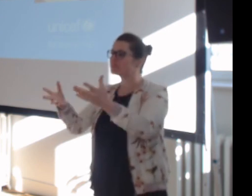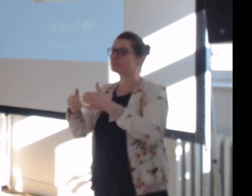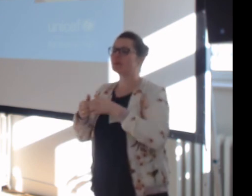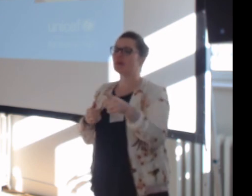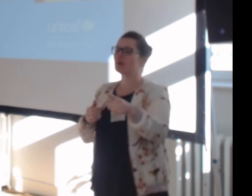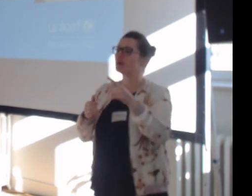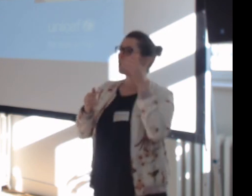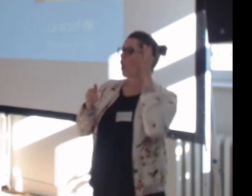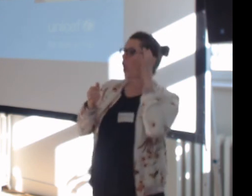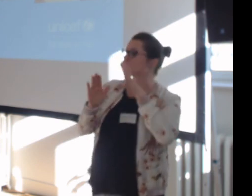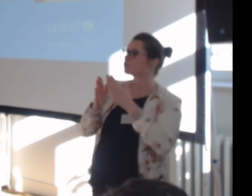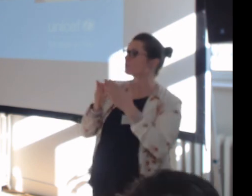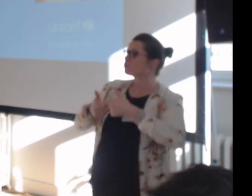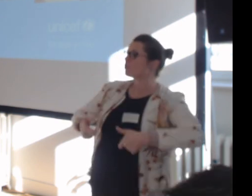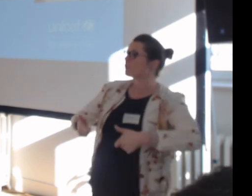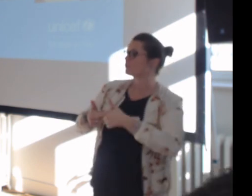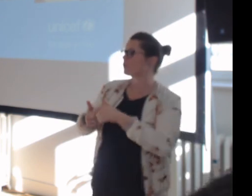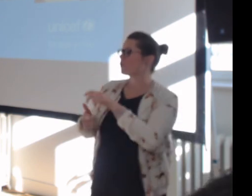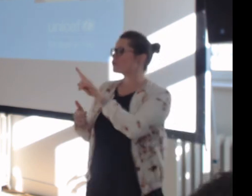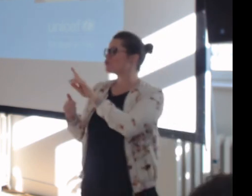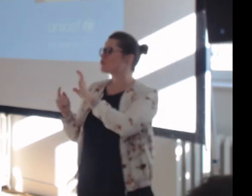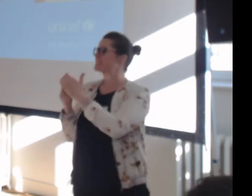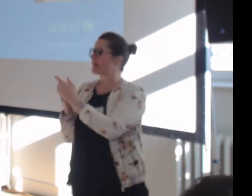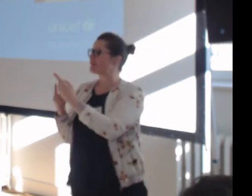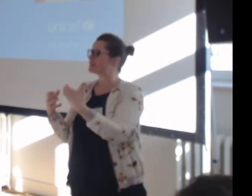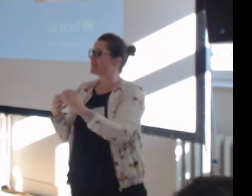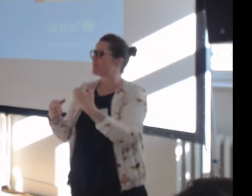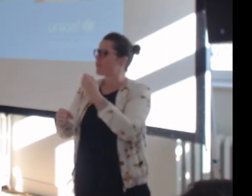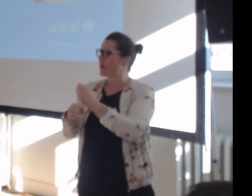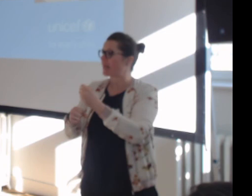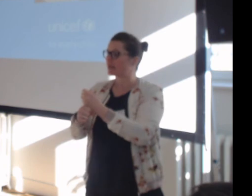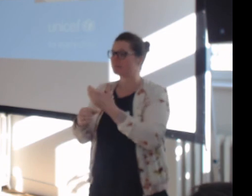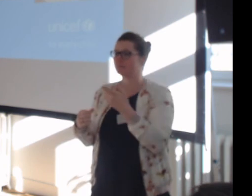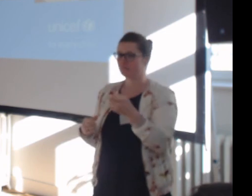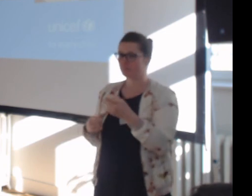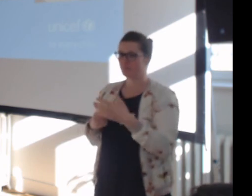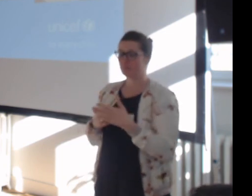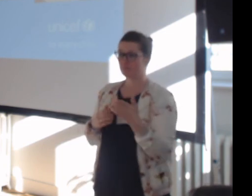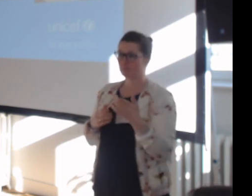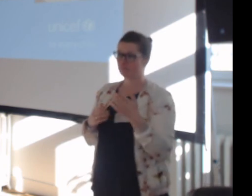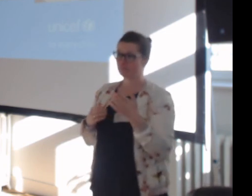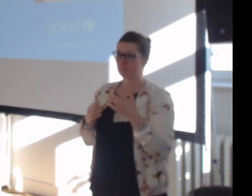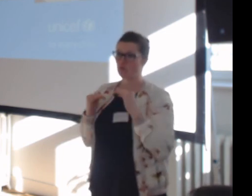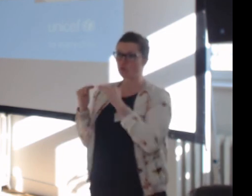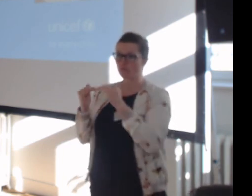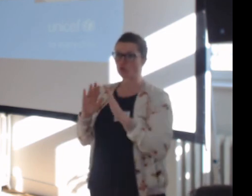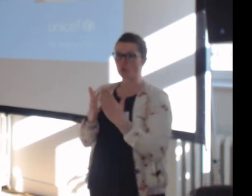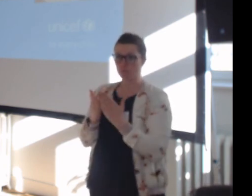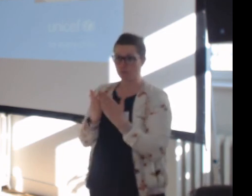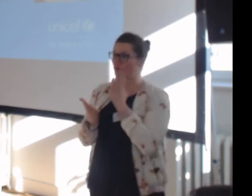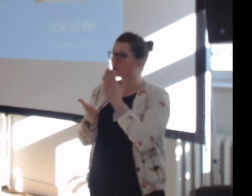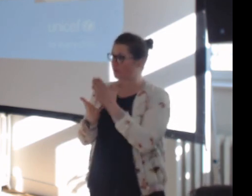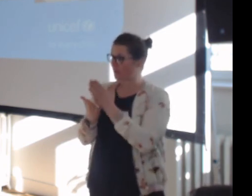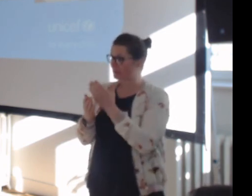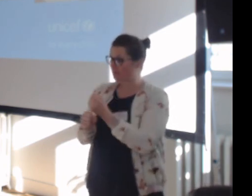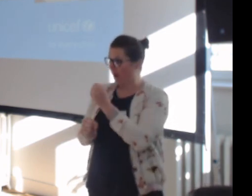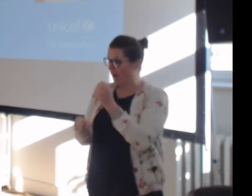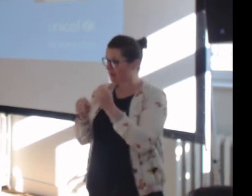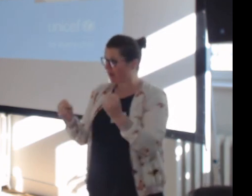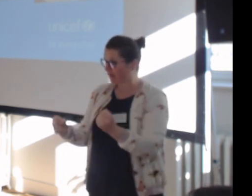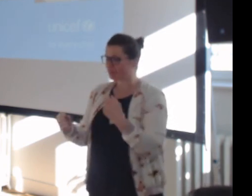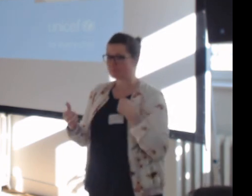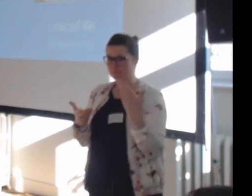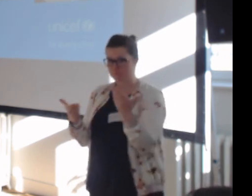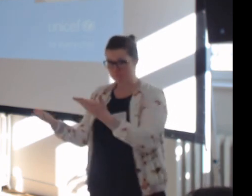Consortium developed together with UNICEF and Whitebone. Have they succeeded in creating a universal book which they aim for? So